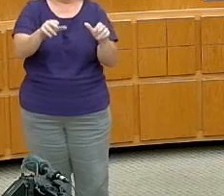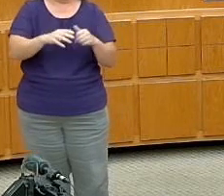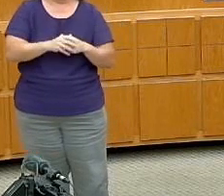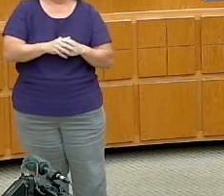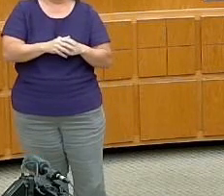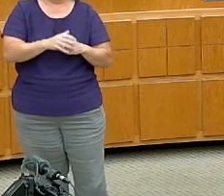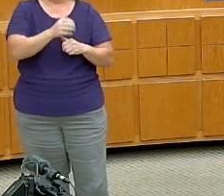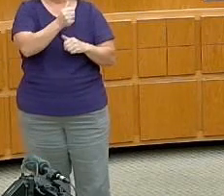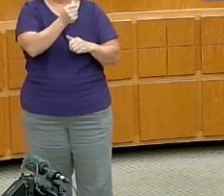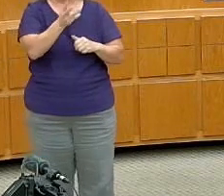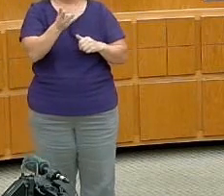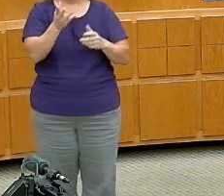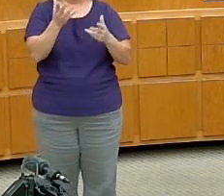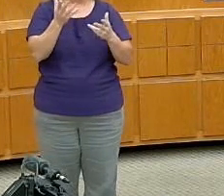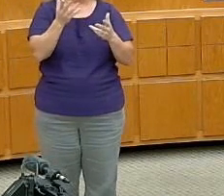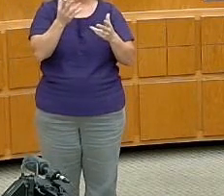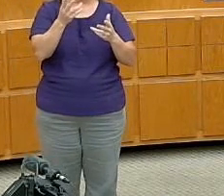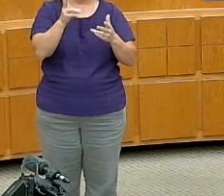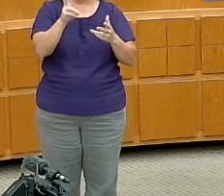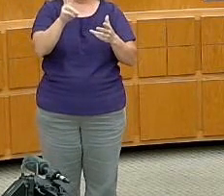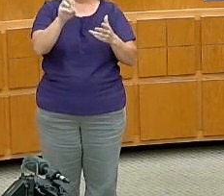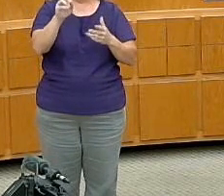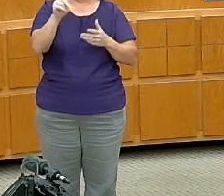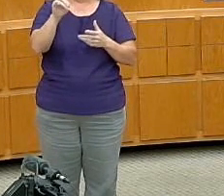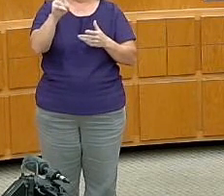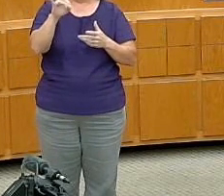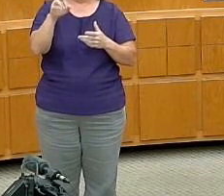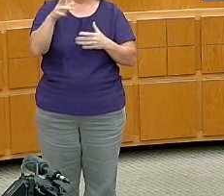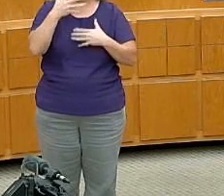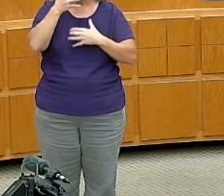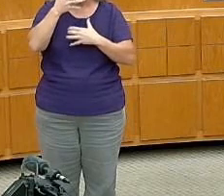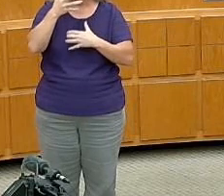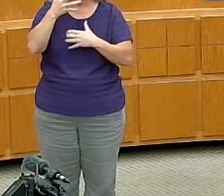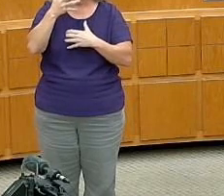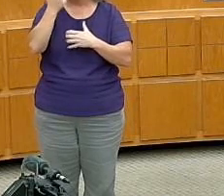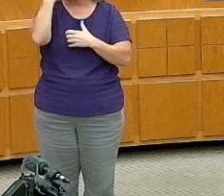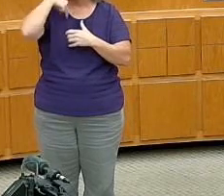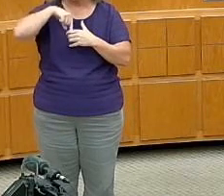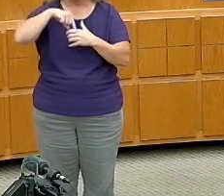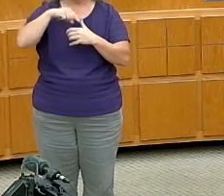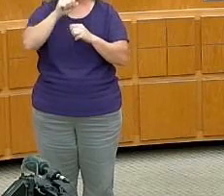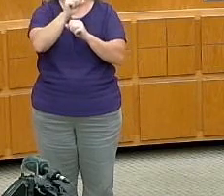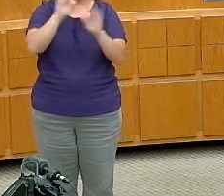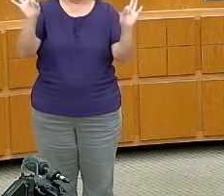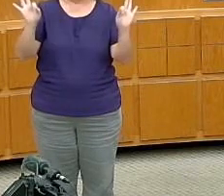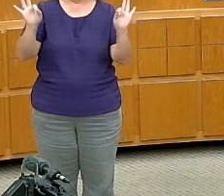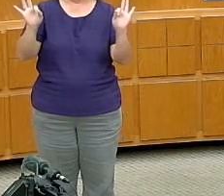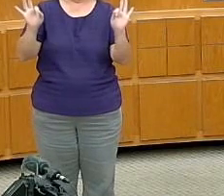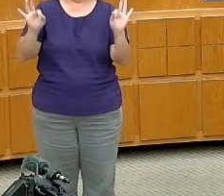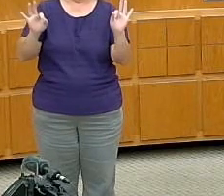were taken off ventilators today. And so the 3 are still in the hospital but recovering, but out of the